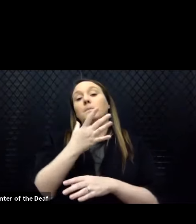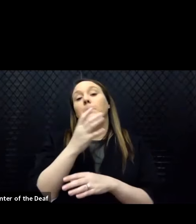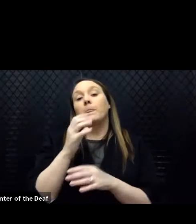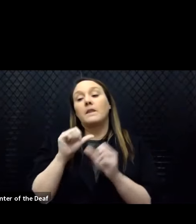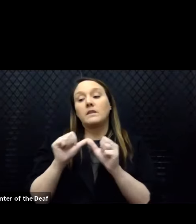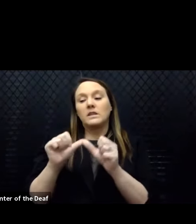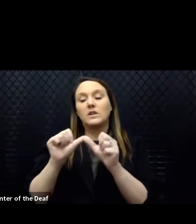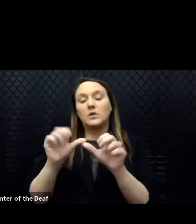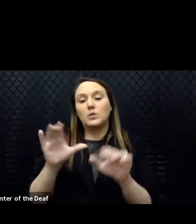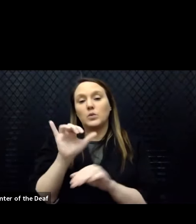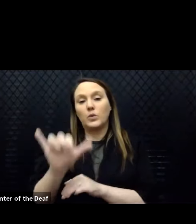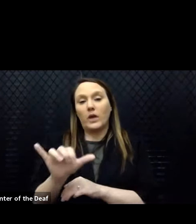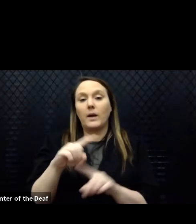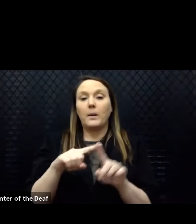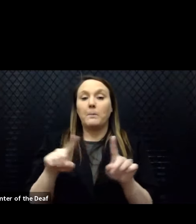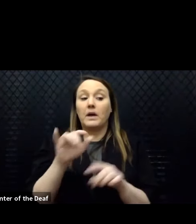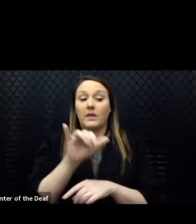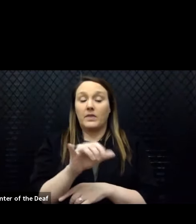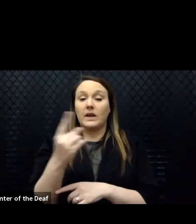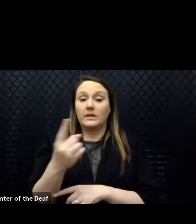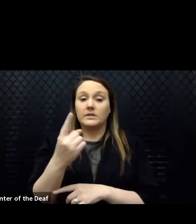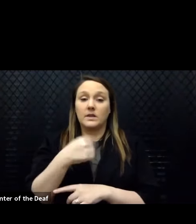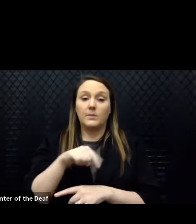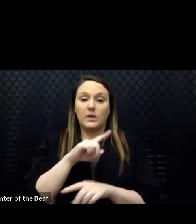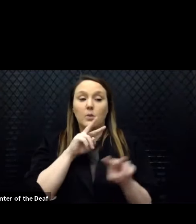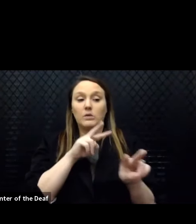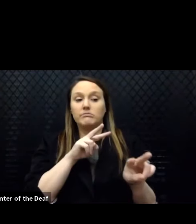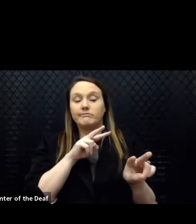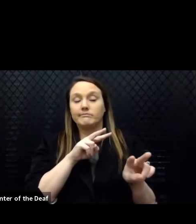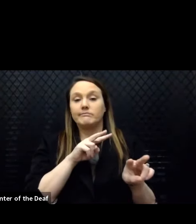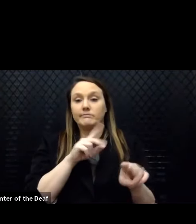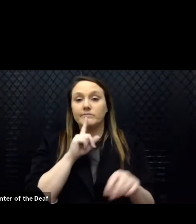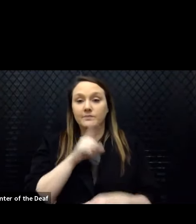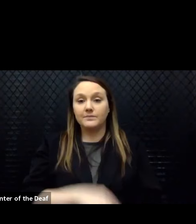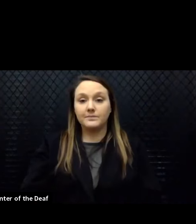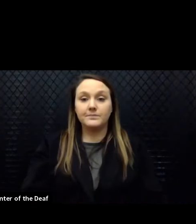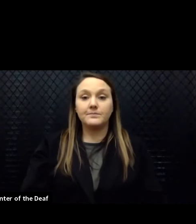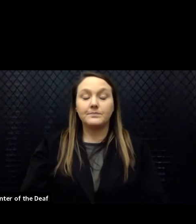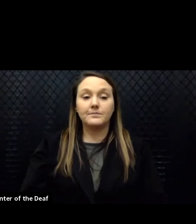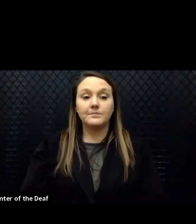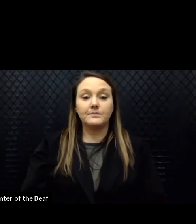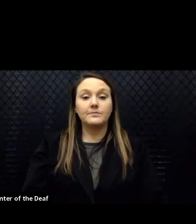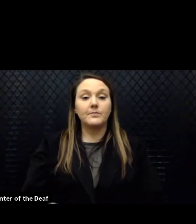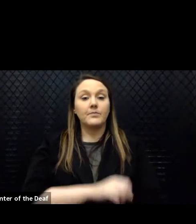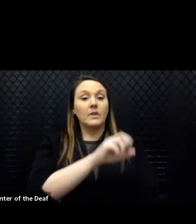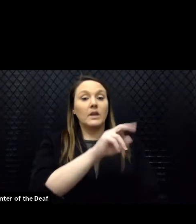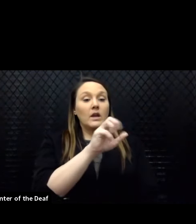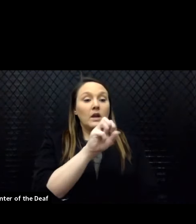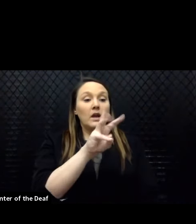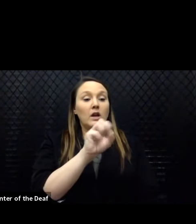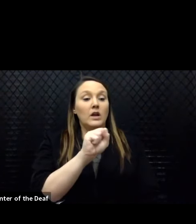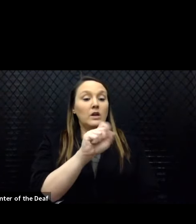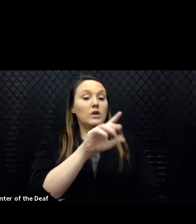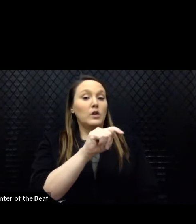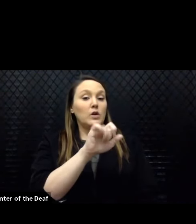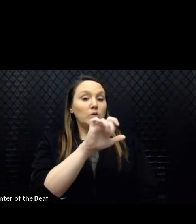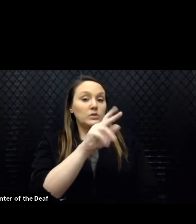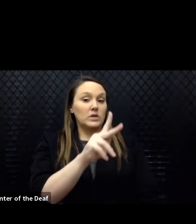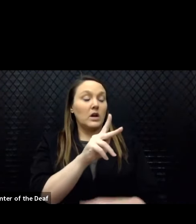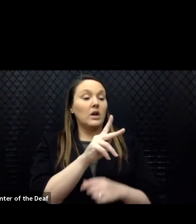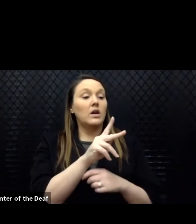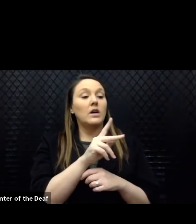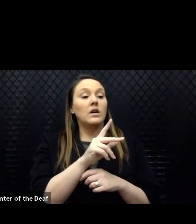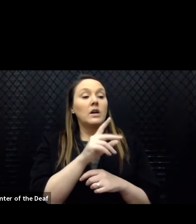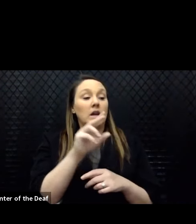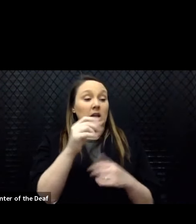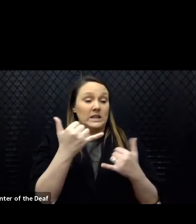So, but it is something that we want to keep an eye on, definitely. From News Talk 98.7, is today the second